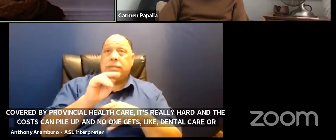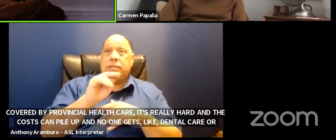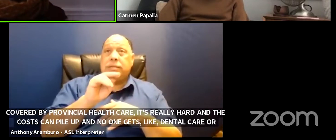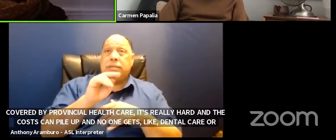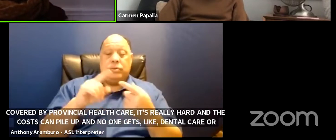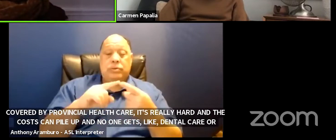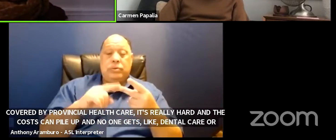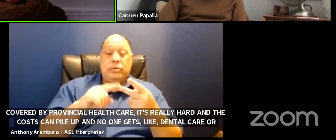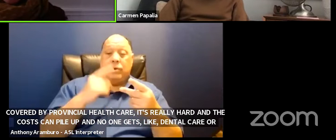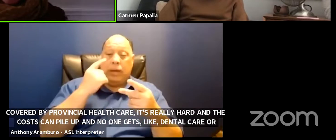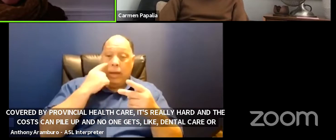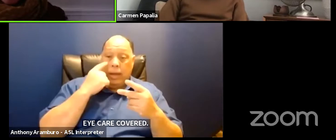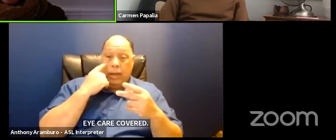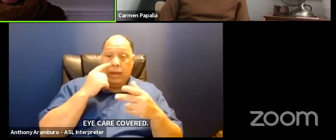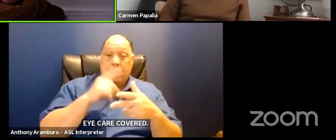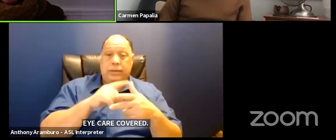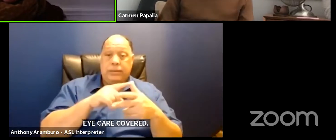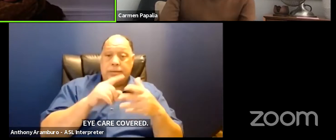a lot